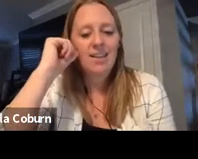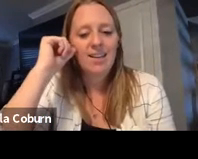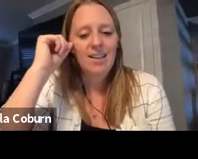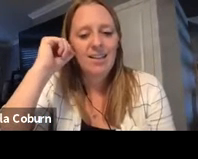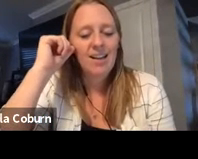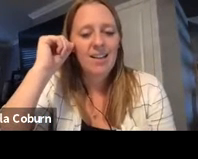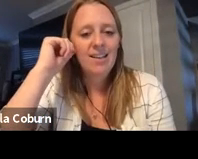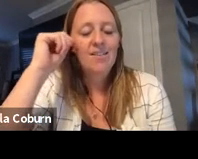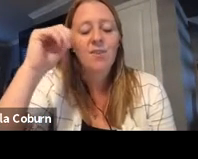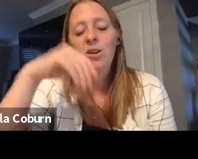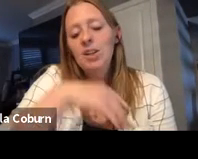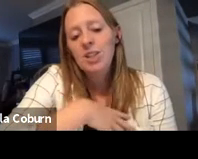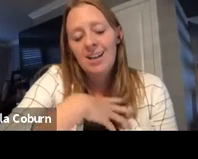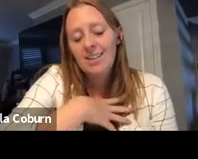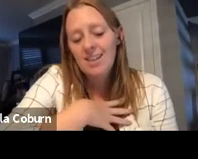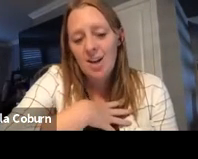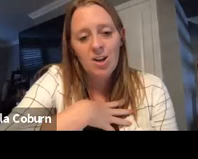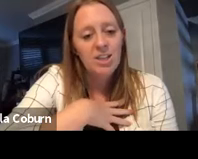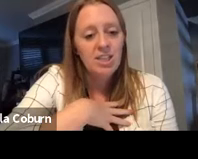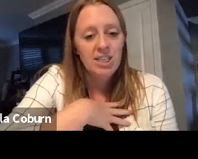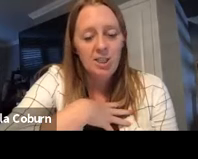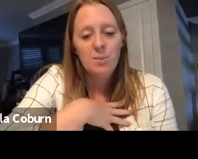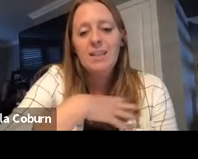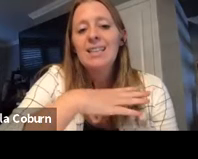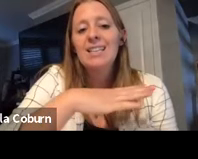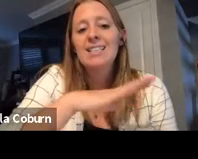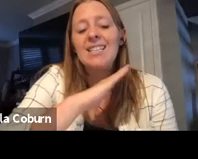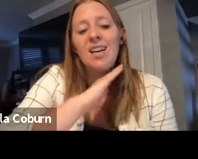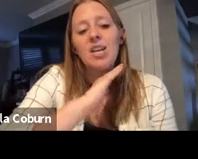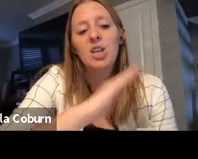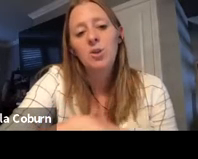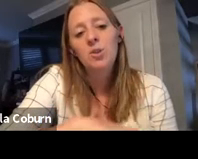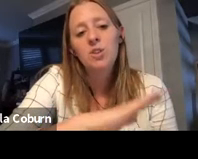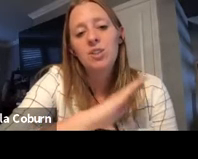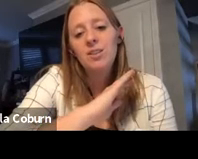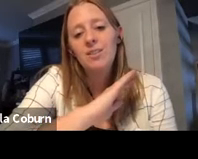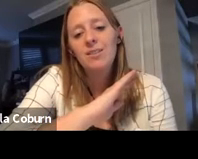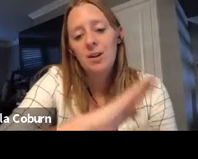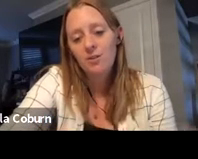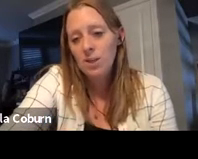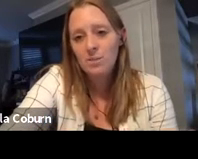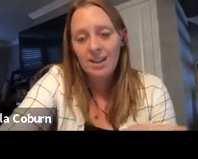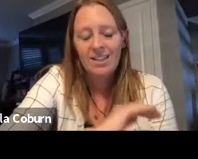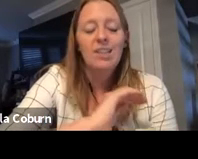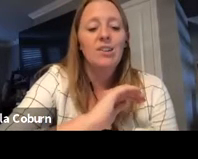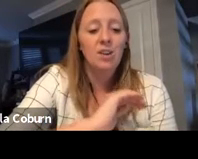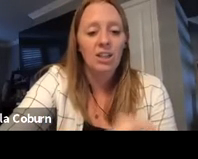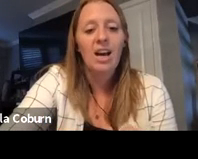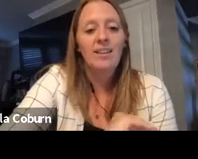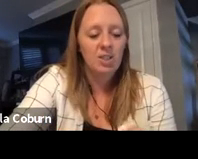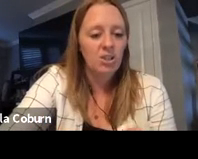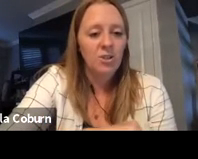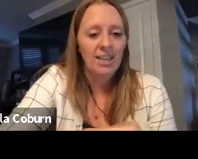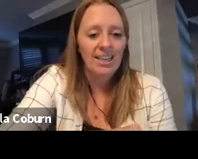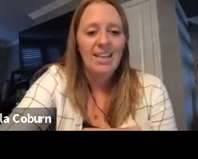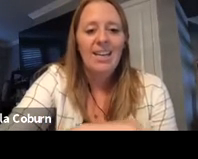is, if your child is not on a G tube, this is a huge reinforcement for a lot